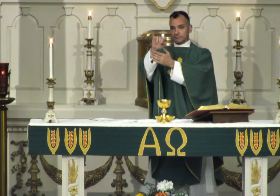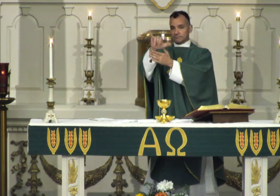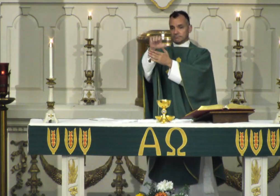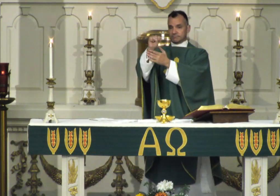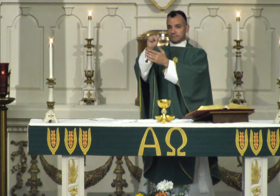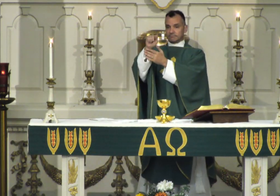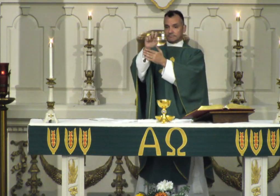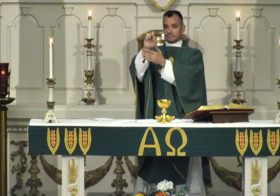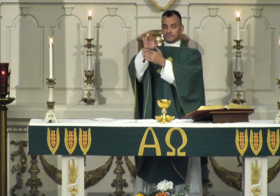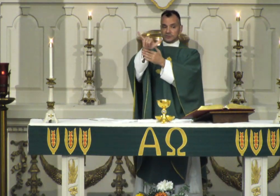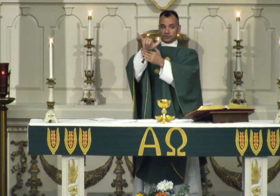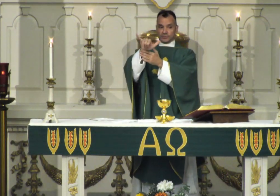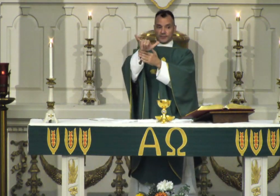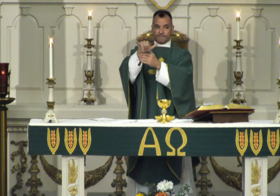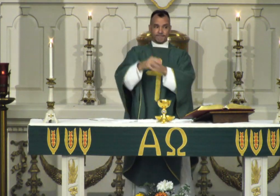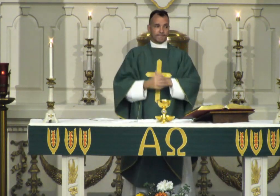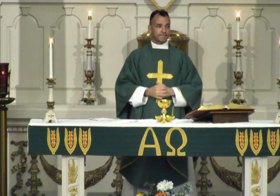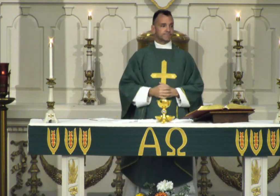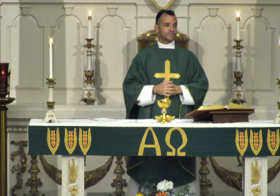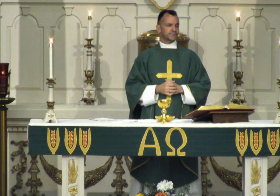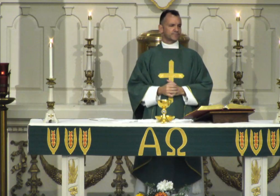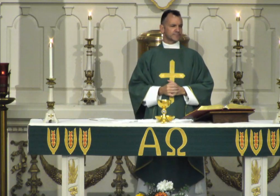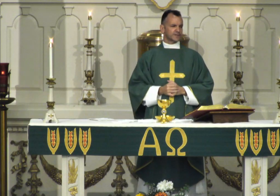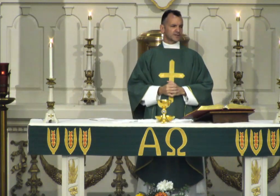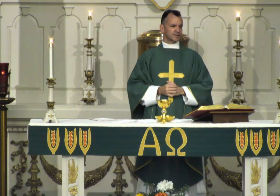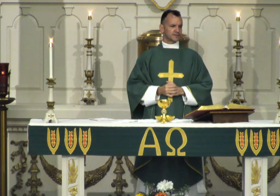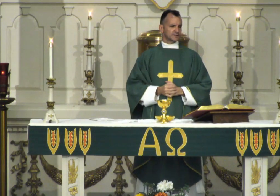The mystery of faith.